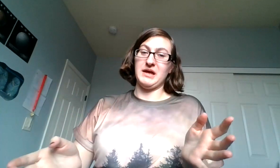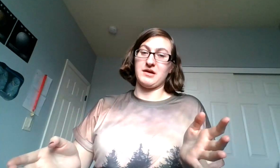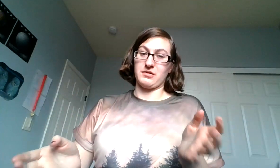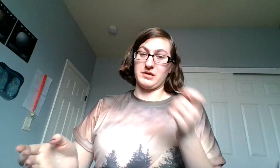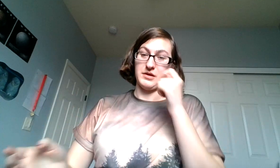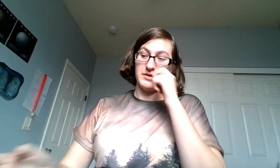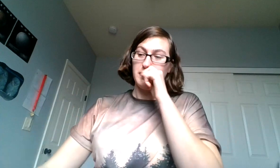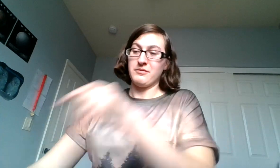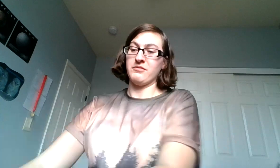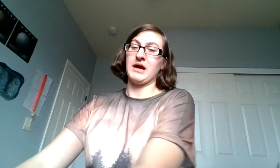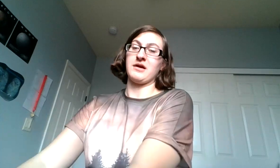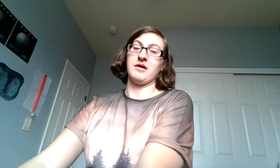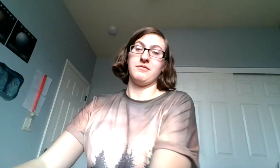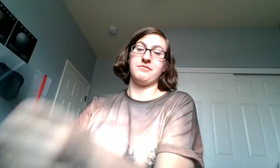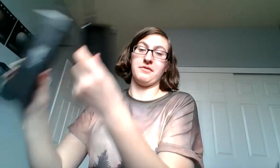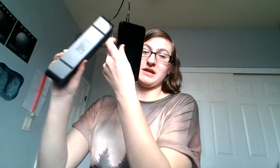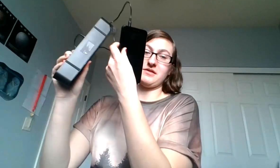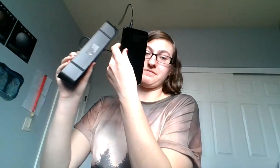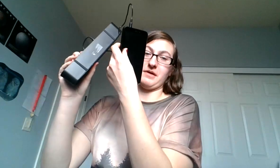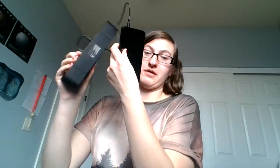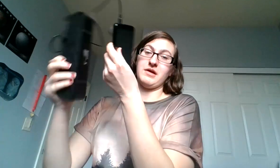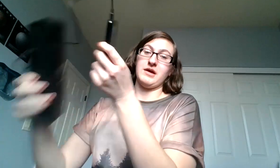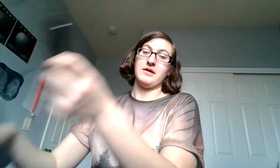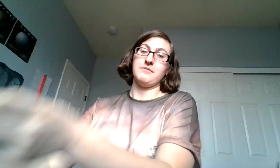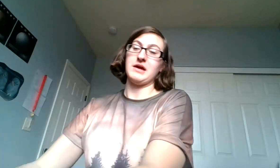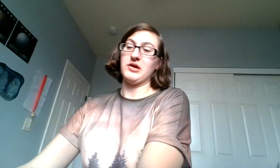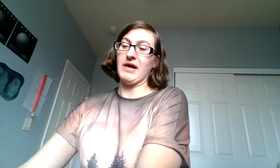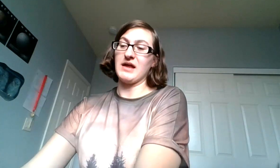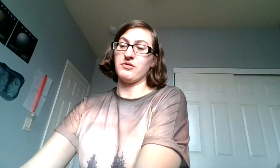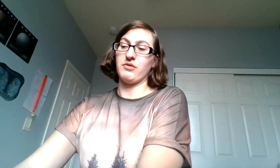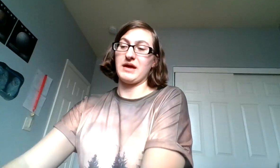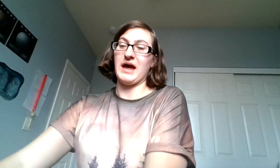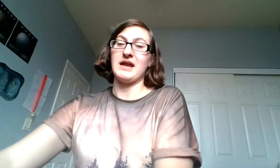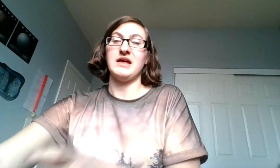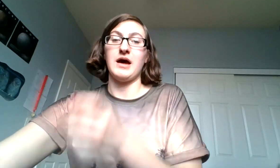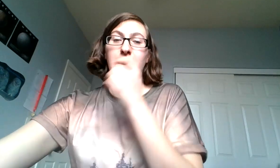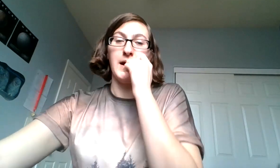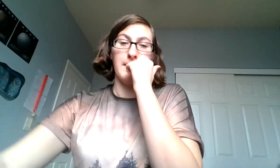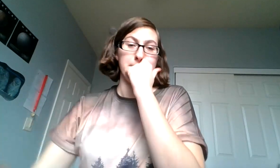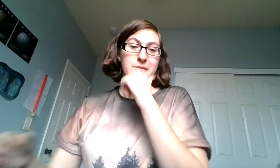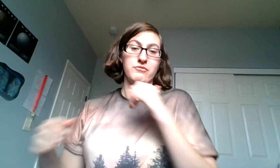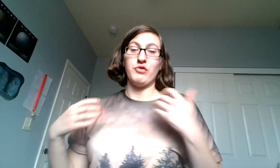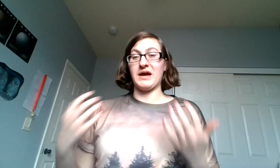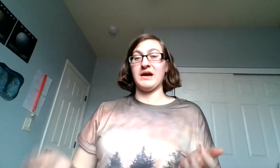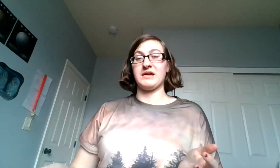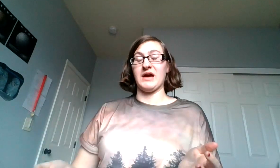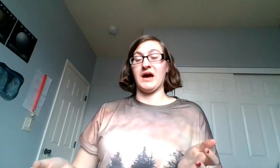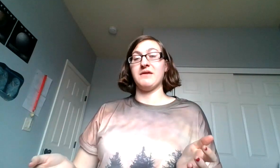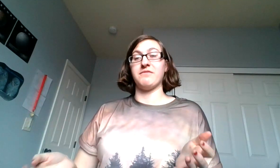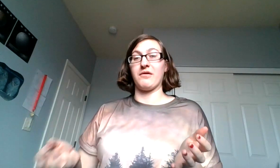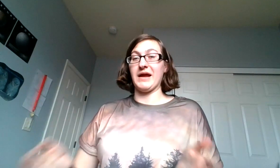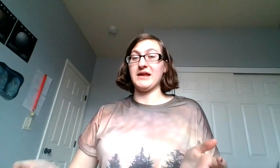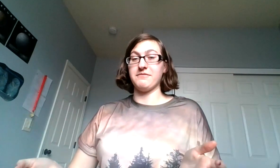speakers, like for this phone, but you have to look at it, what kind for any phones